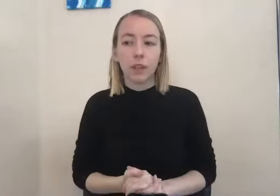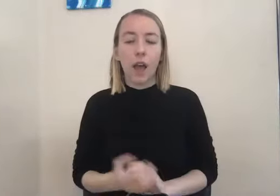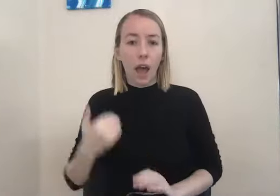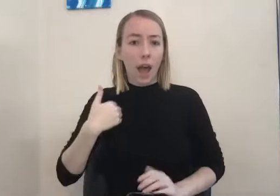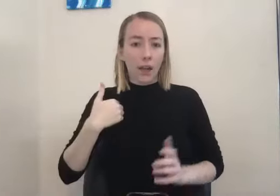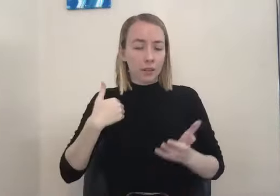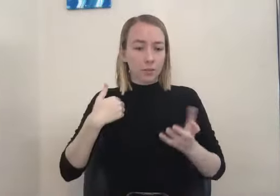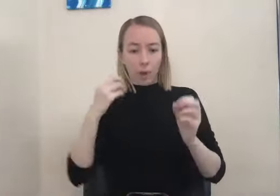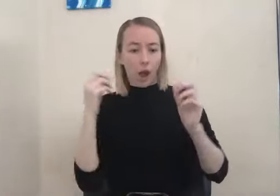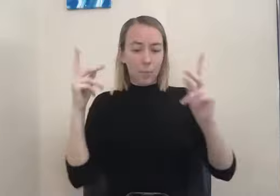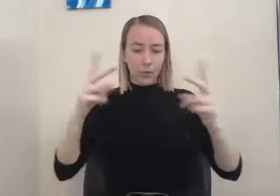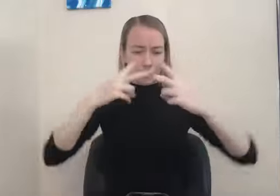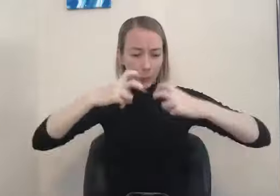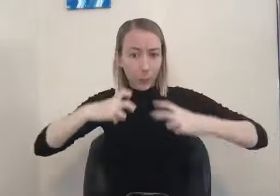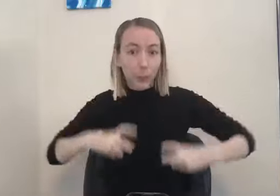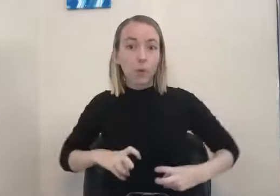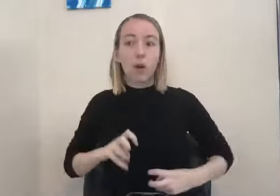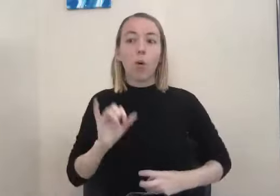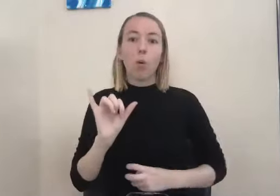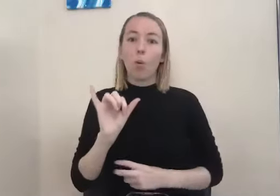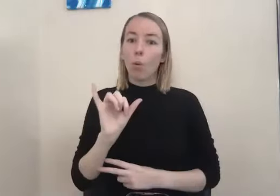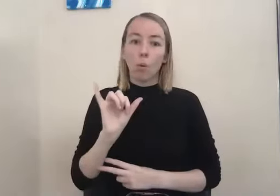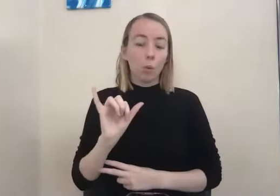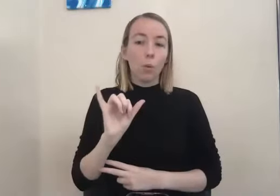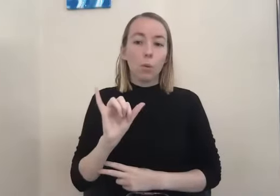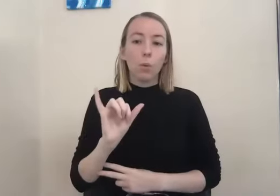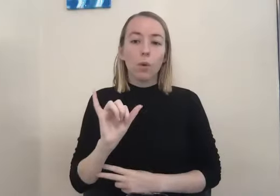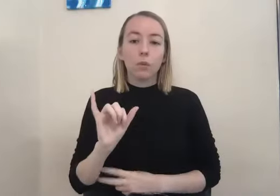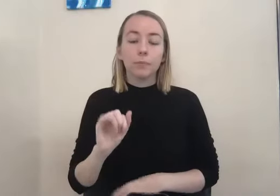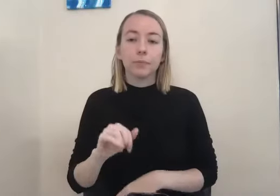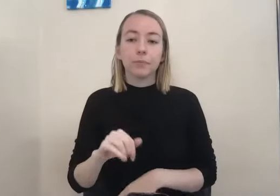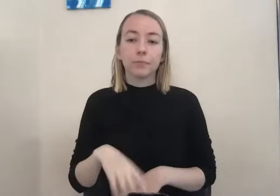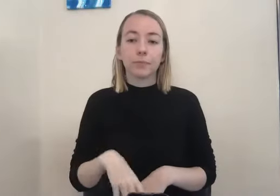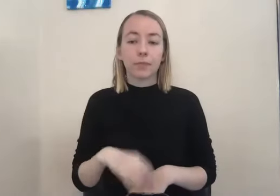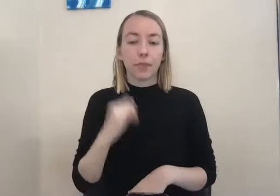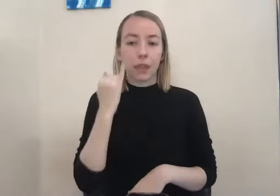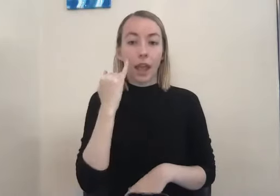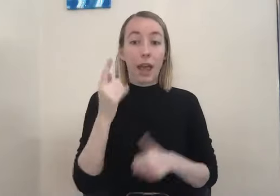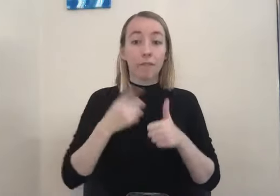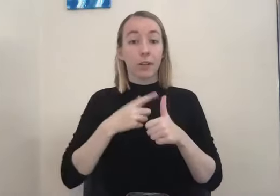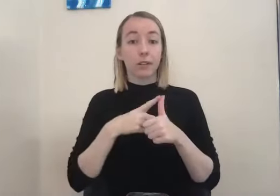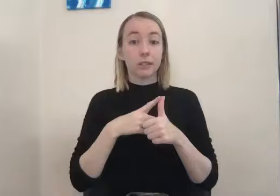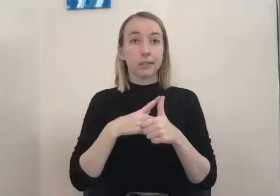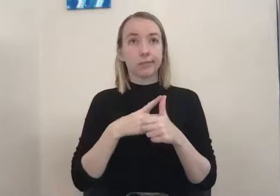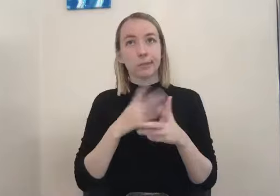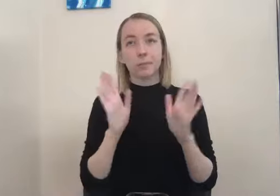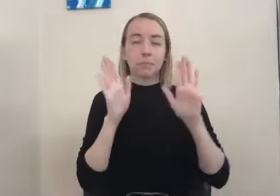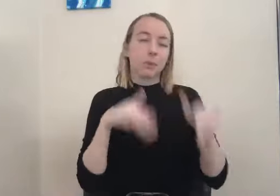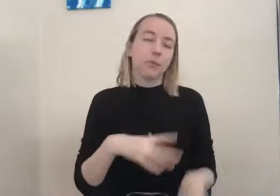absolutely resonated with them, and they gave me a good chance to stop this struggling and really look at the anger,